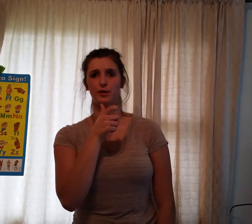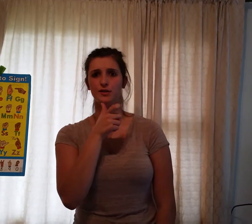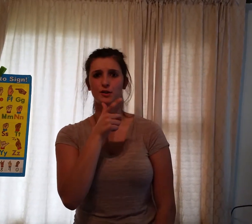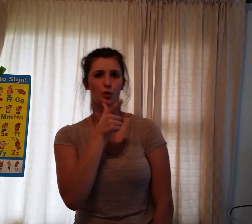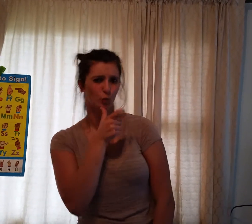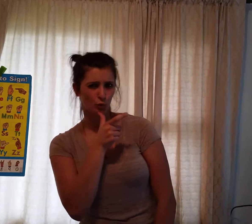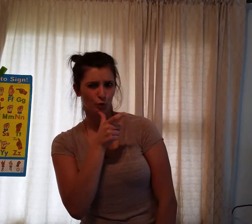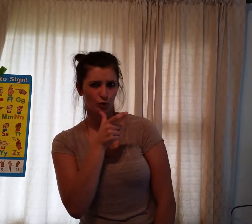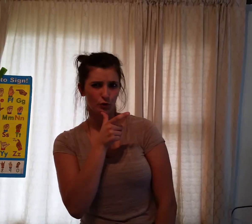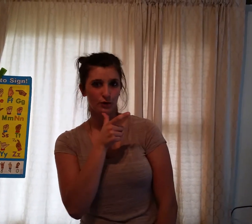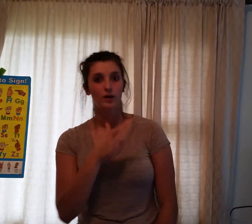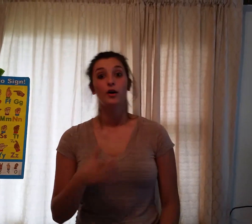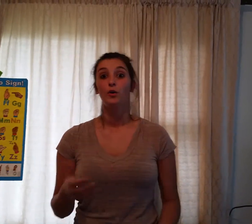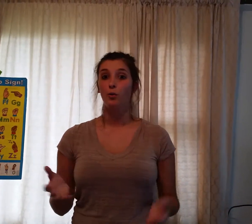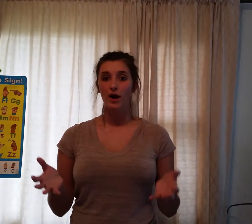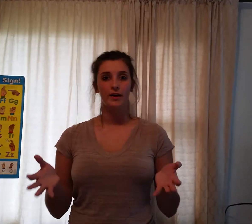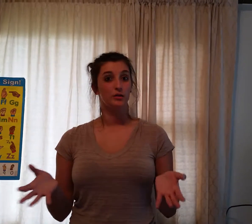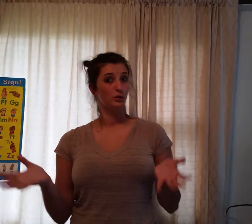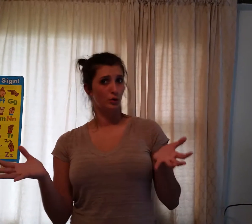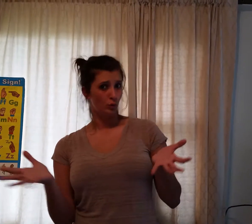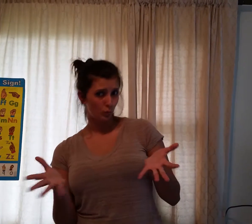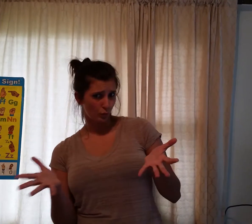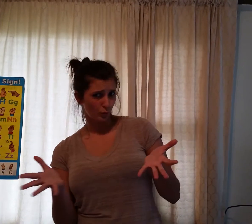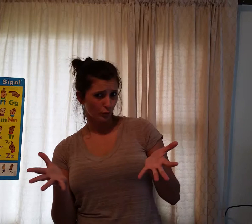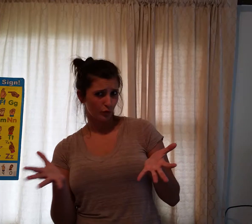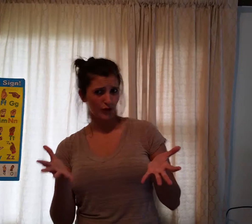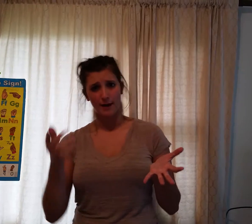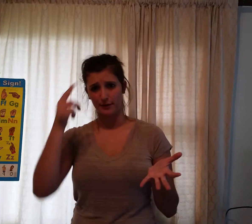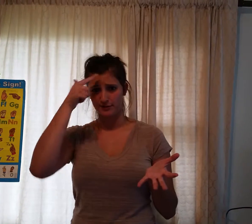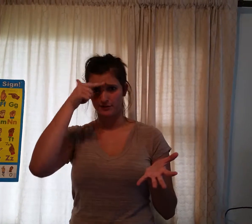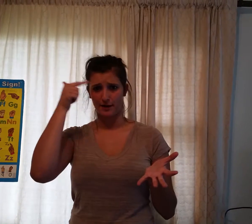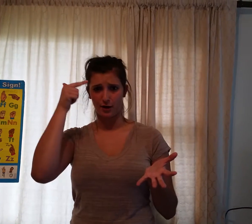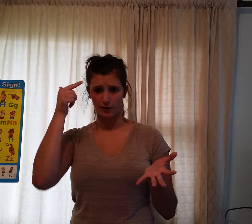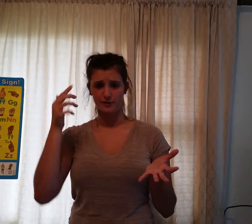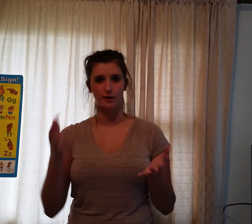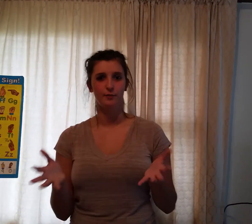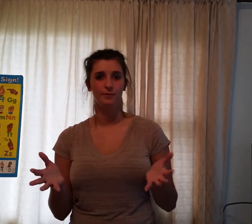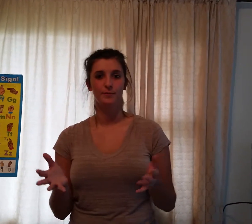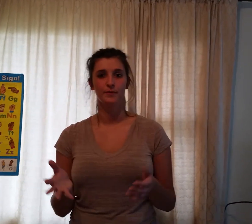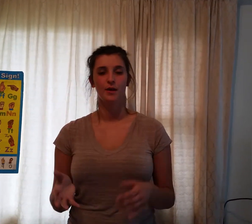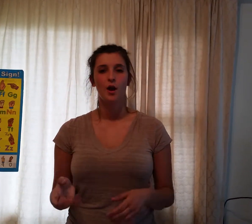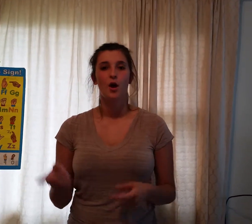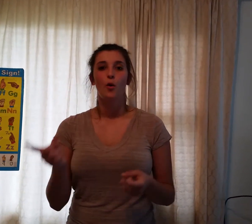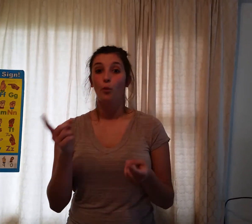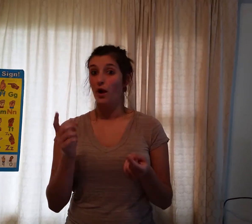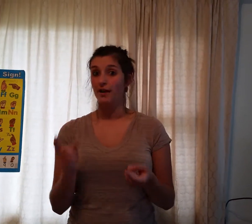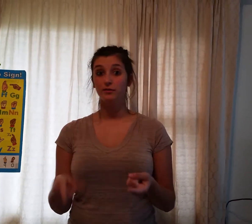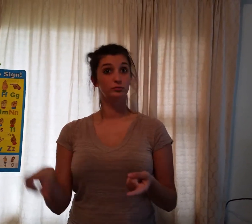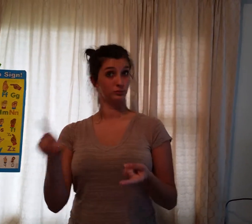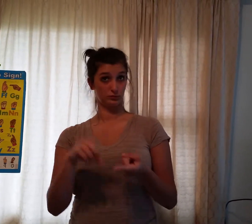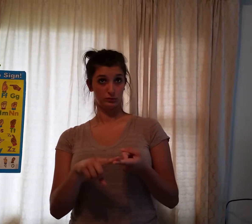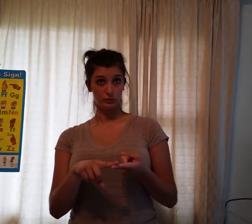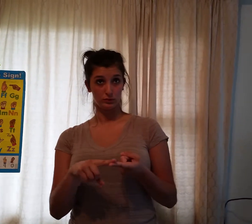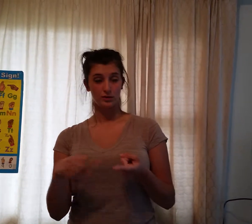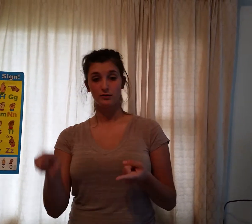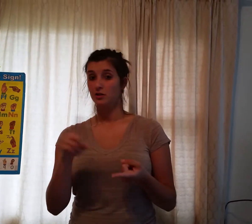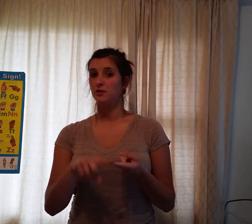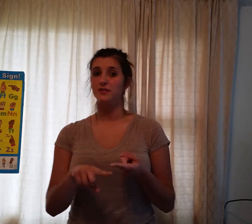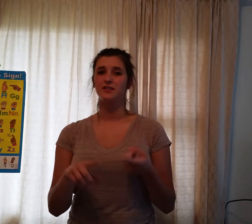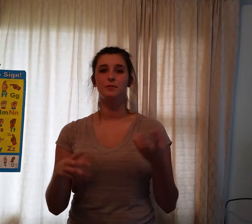pursed. What, your eyebrows are down also. When, this could